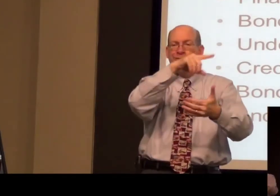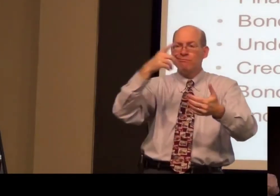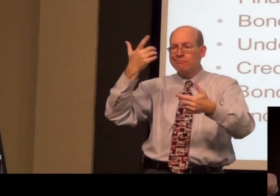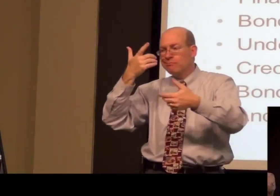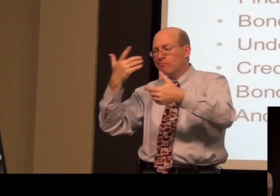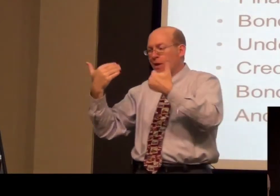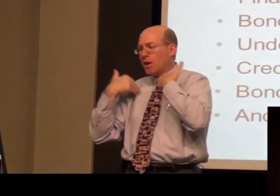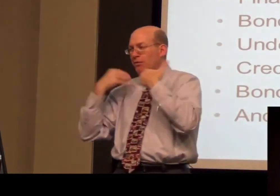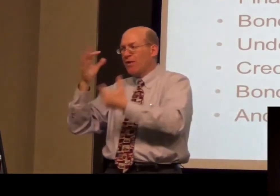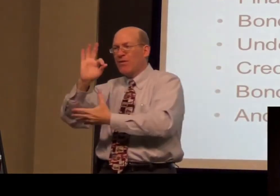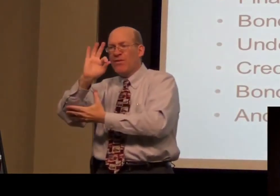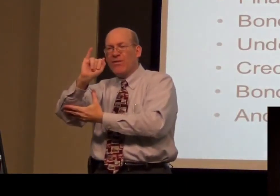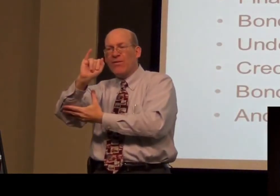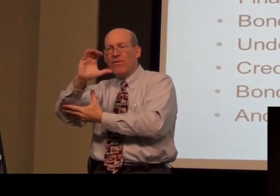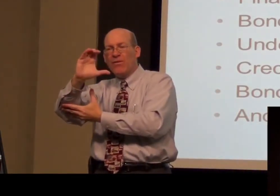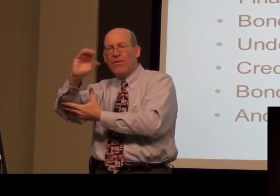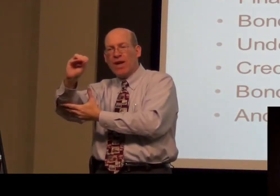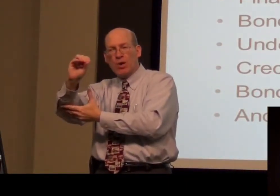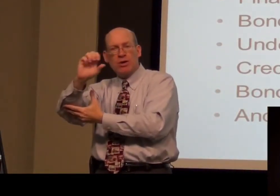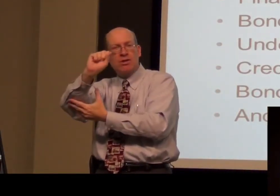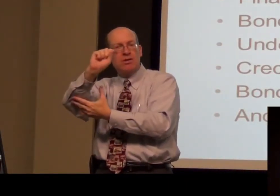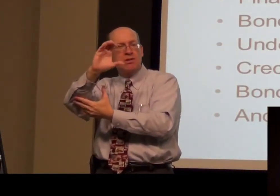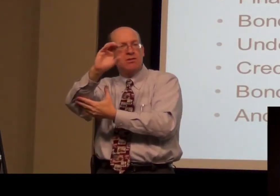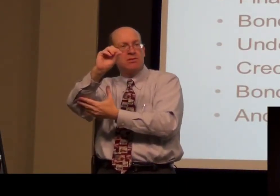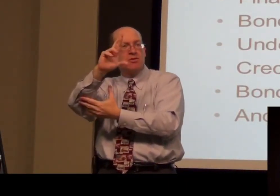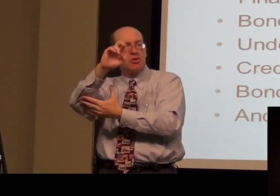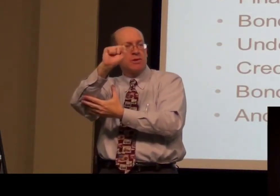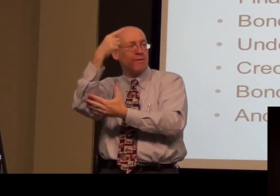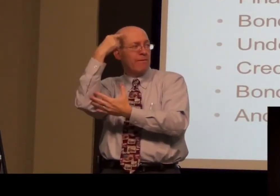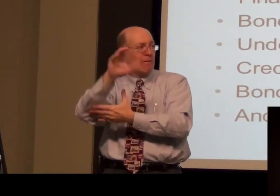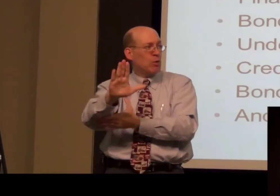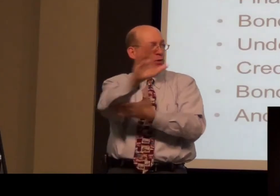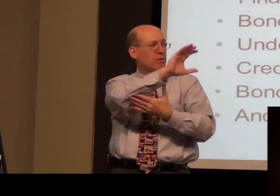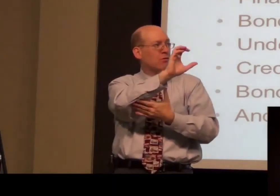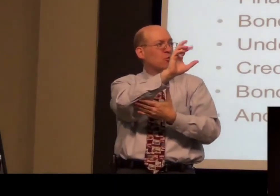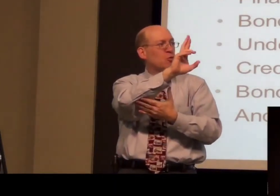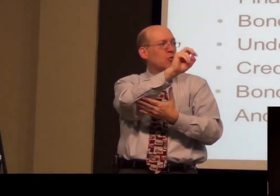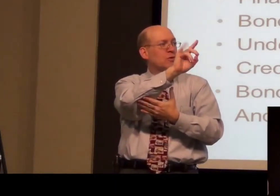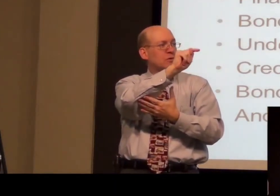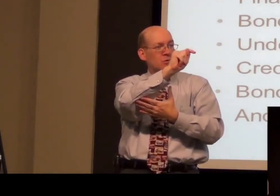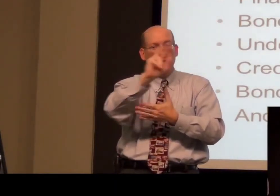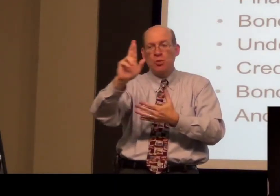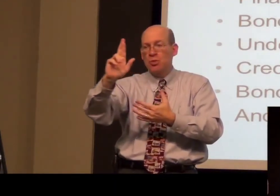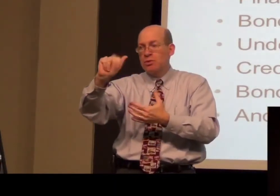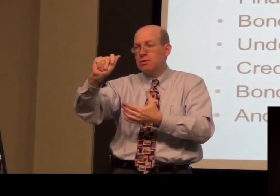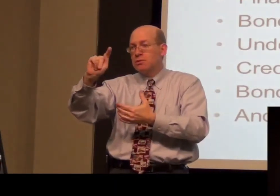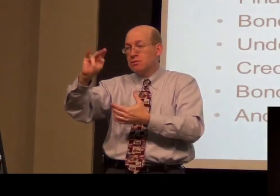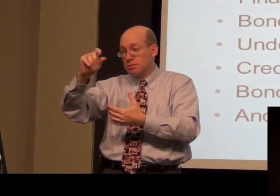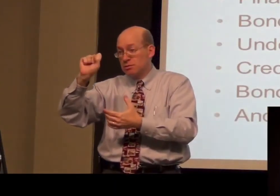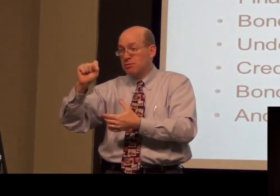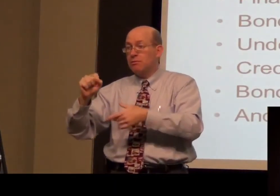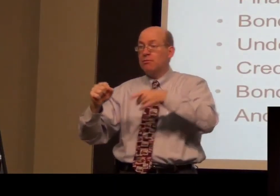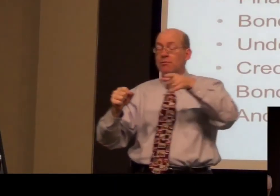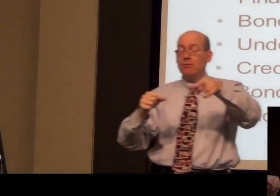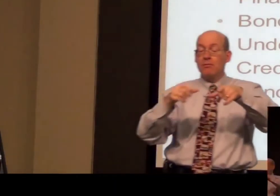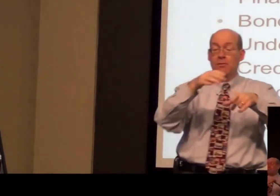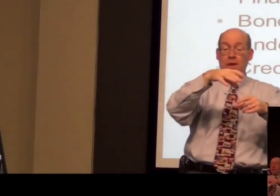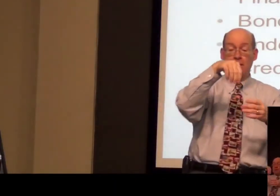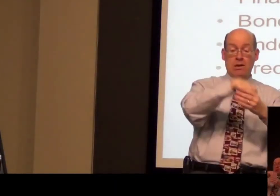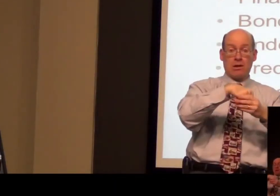So when you think about credit ratings, usually you think about personal financing such as FICO, when they score